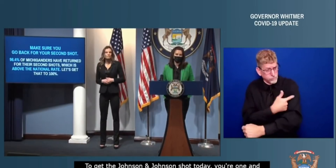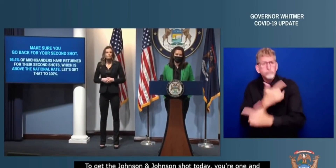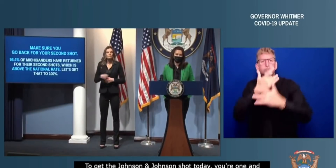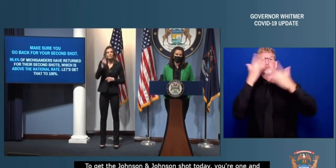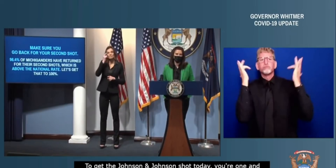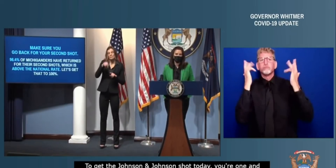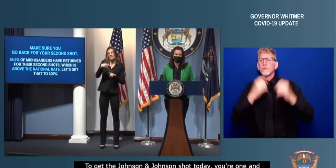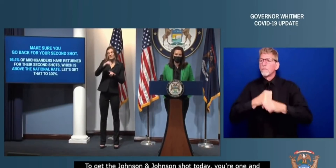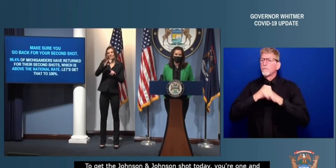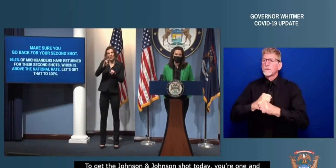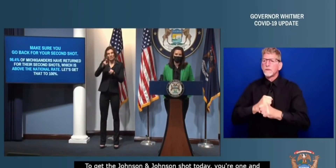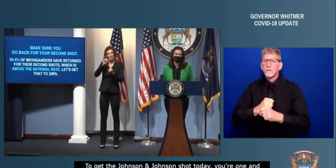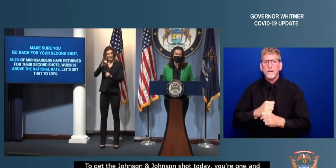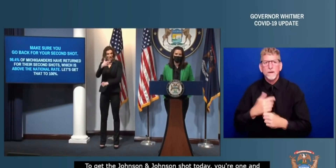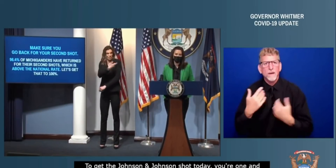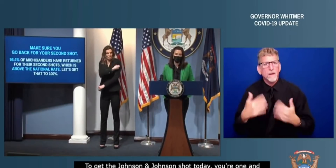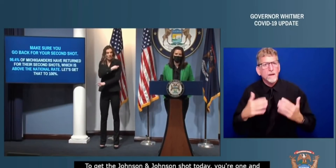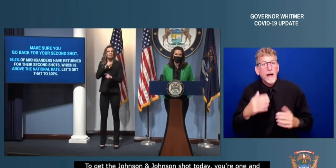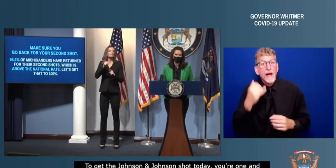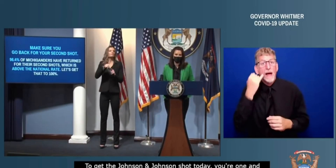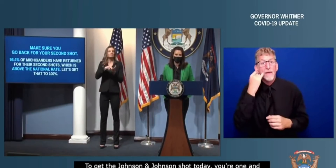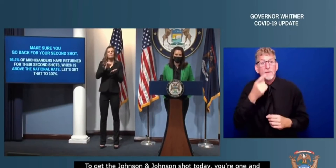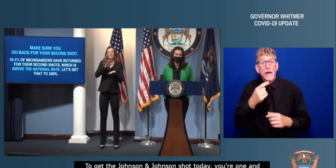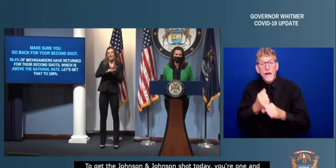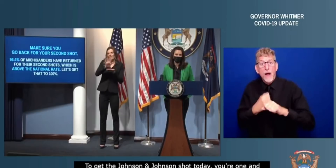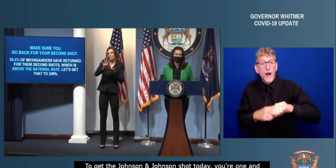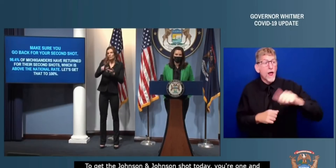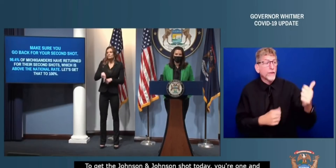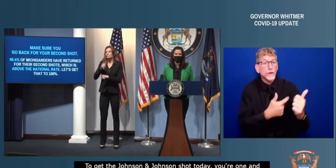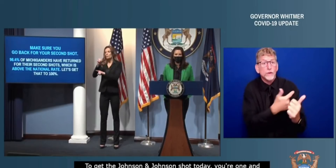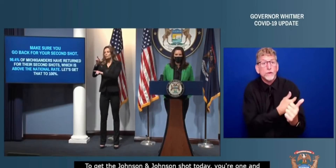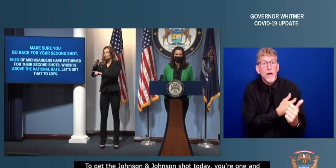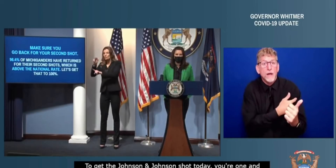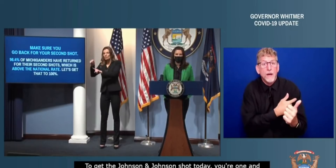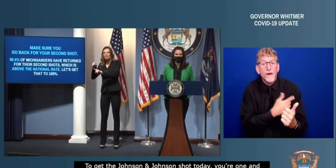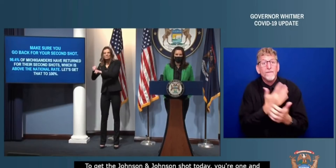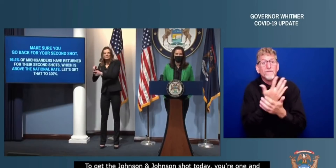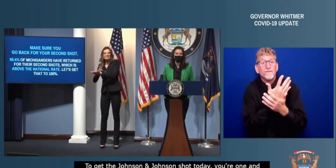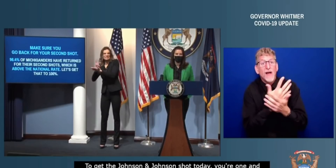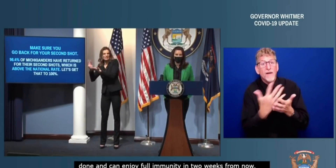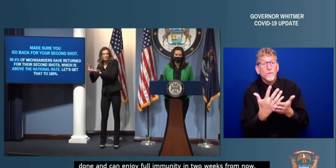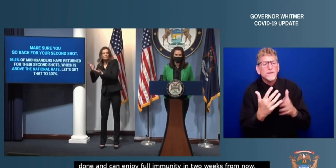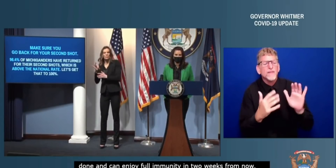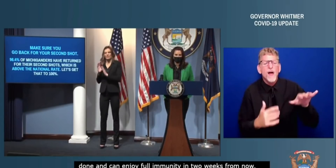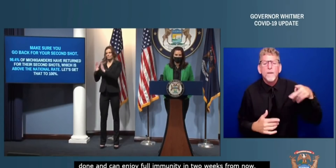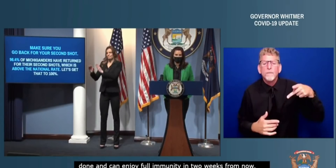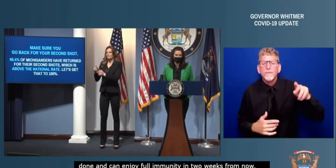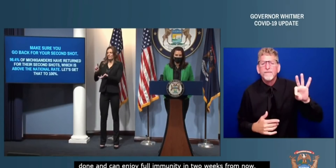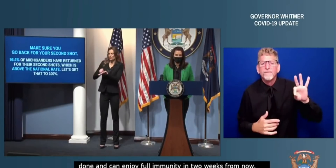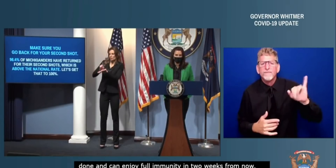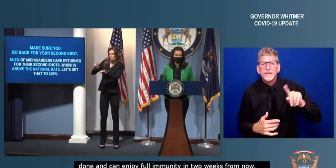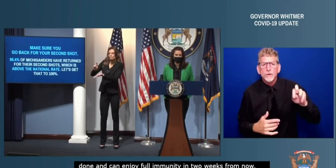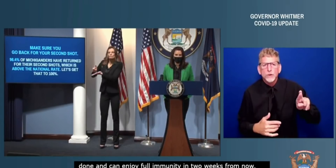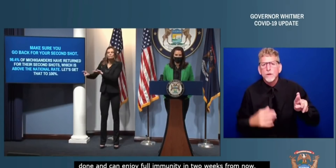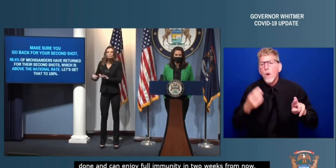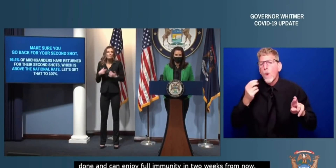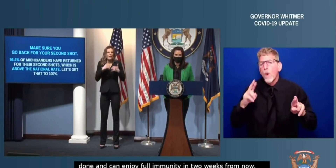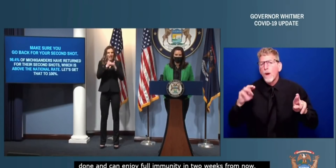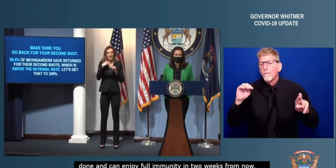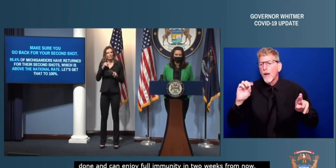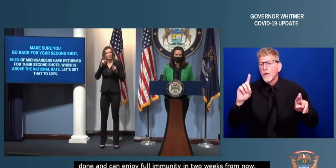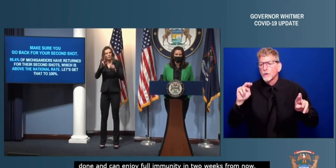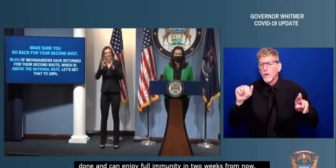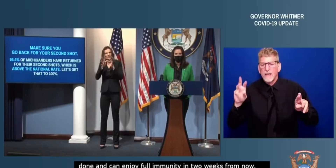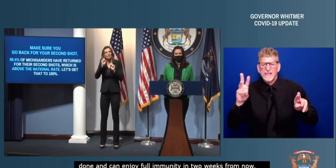your Pfizer shot, and 6 weeks from your first Moderna shot. I encourage you to go to vaccinefinder.org to find an